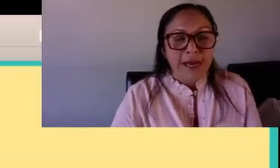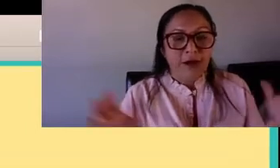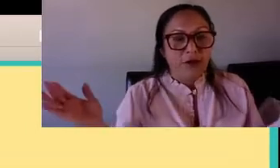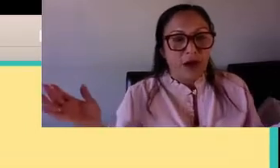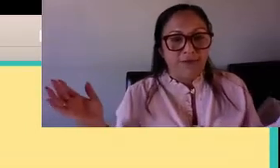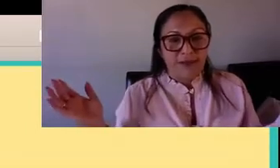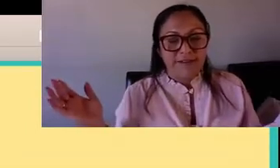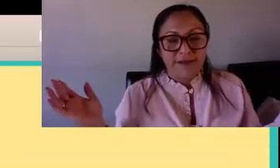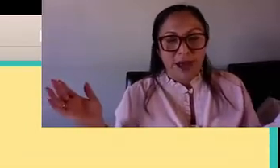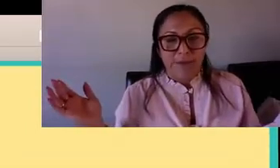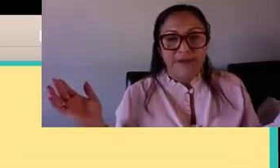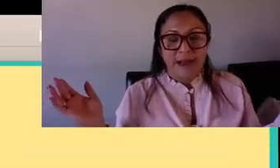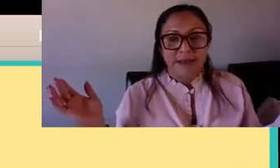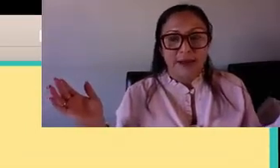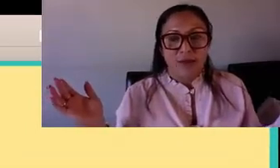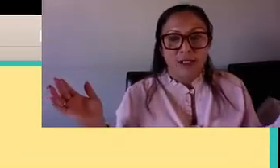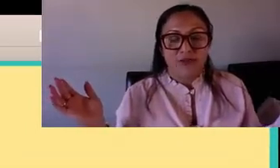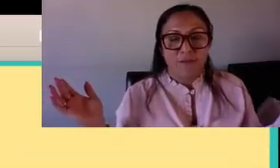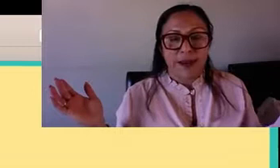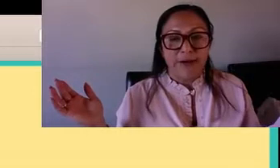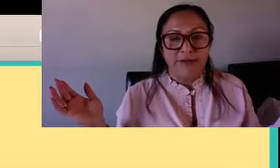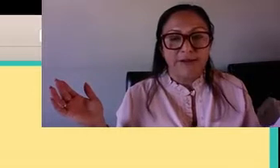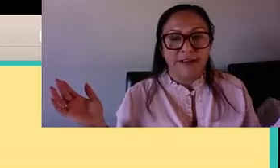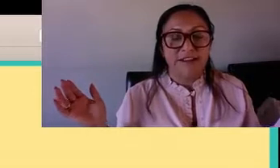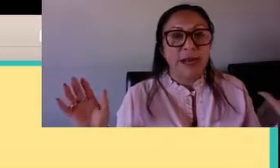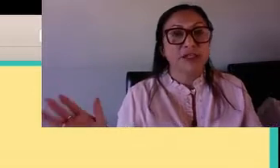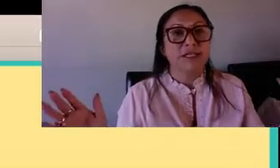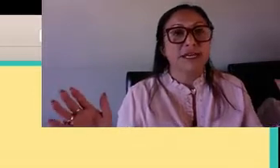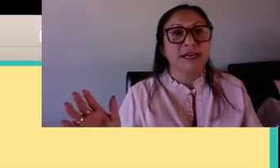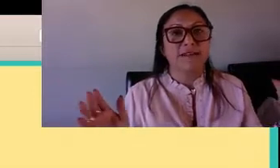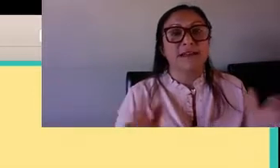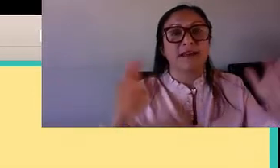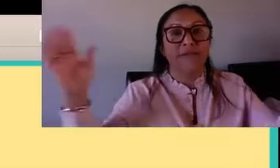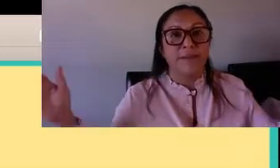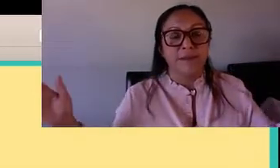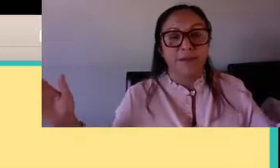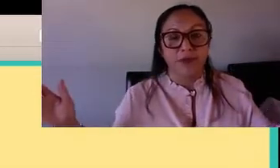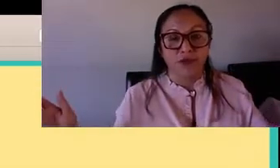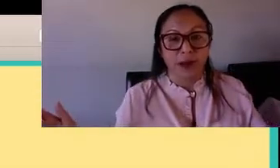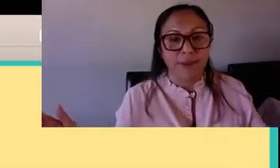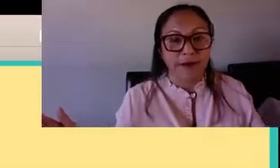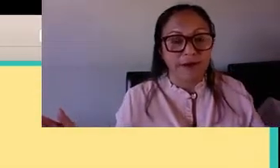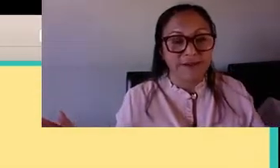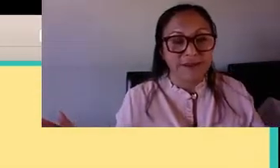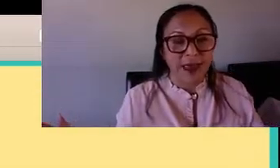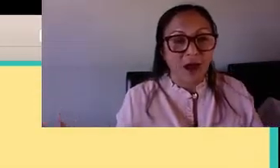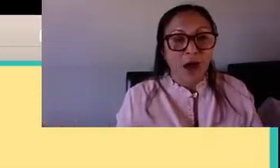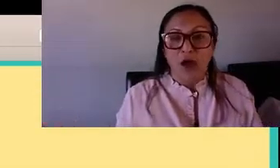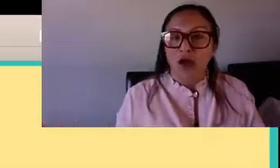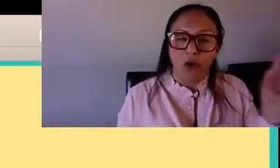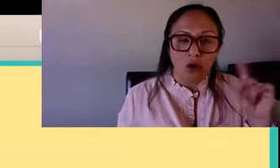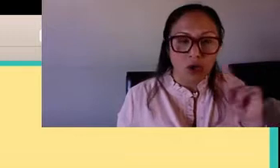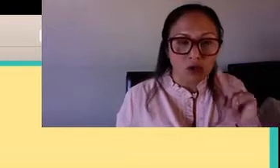We hear a lot of myths about baby sign language from parents, especially extended family members, grandparents say,